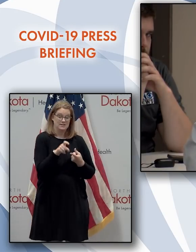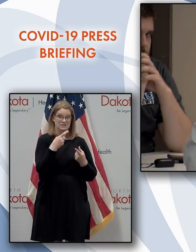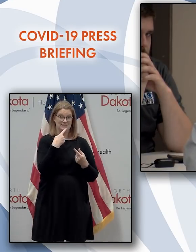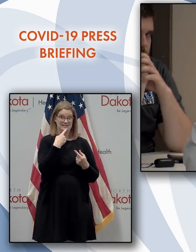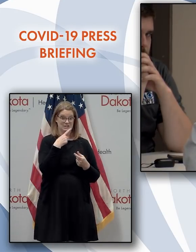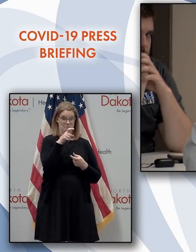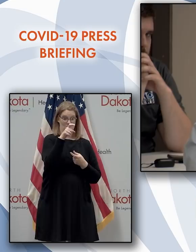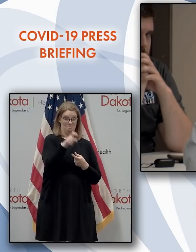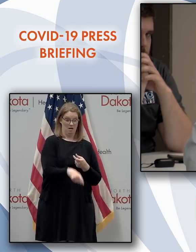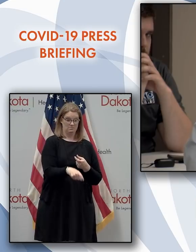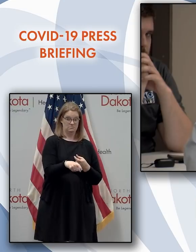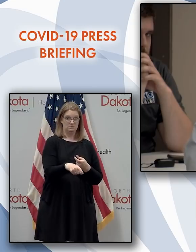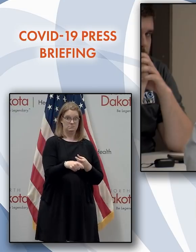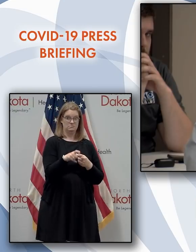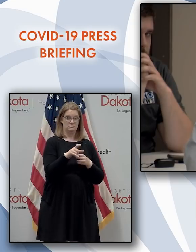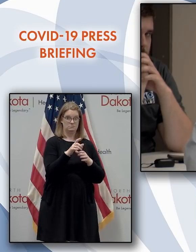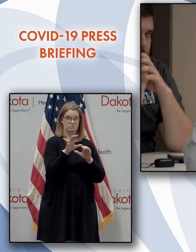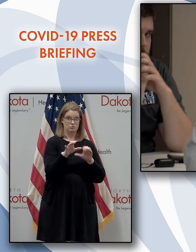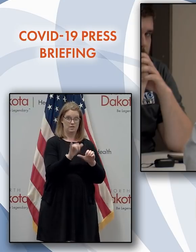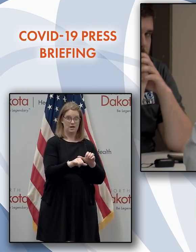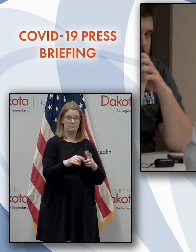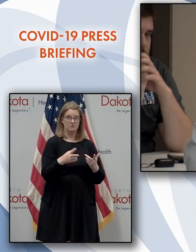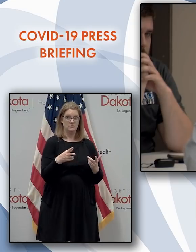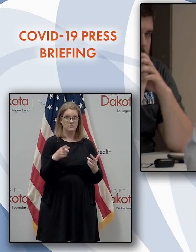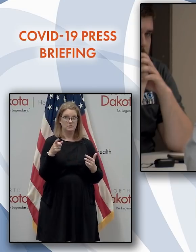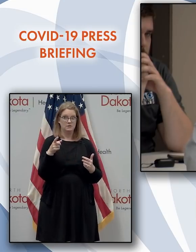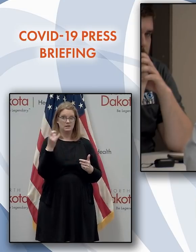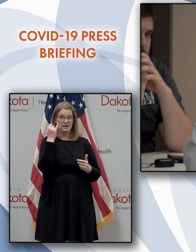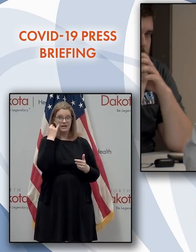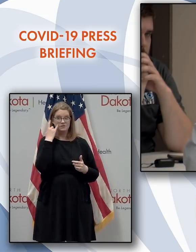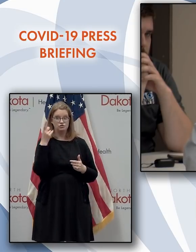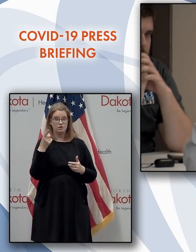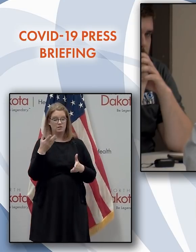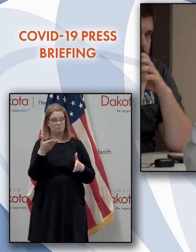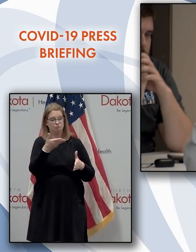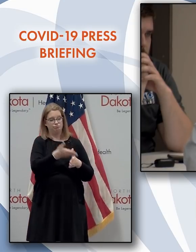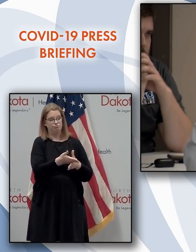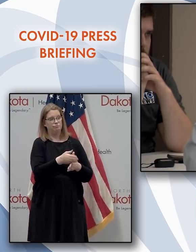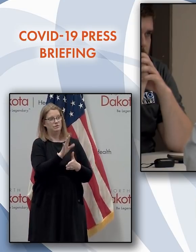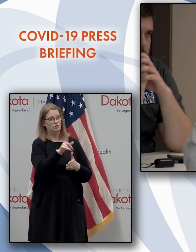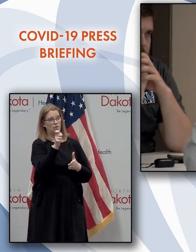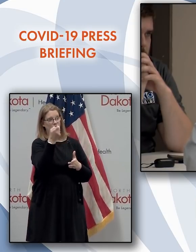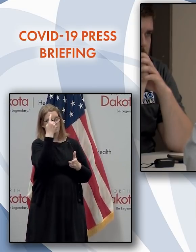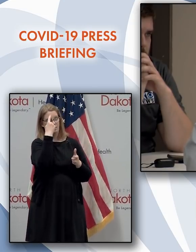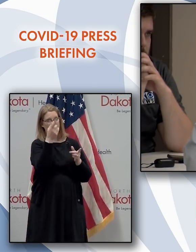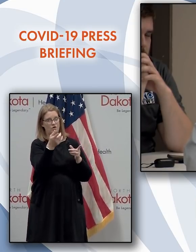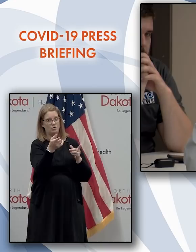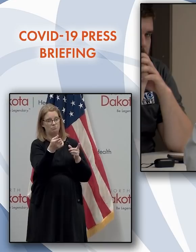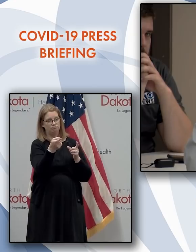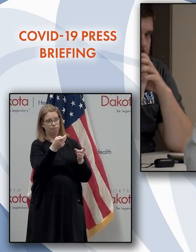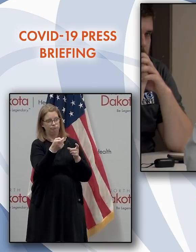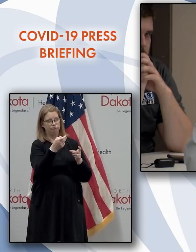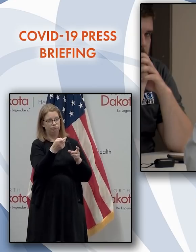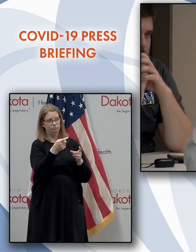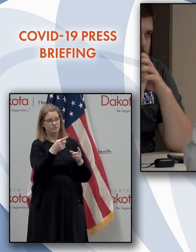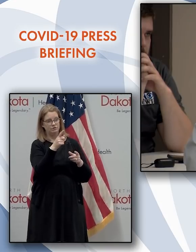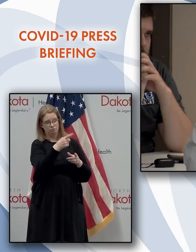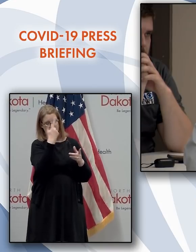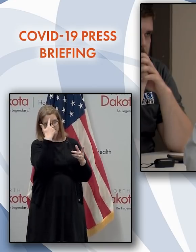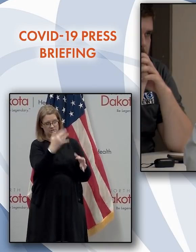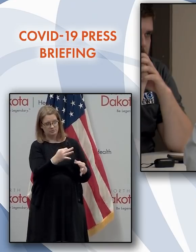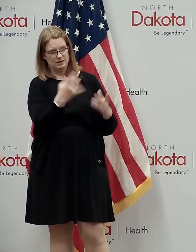do this, is she treading on your water as a governor, and your right as a governor to determine what happens in this